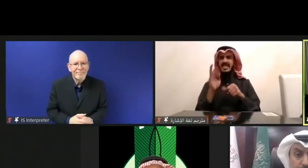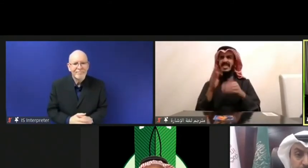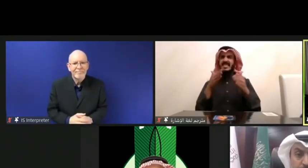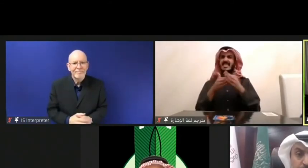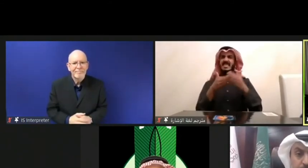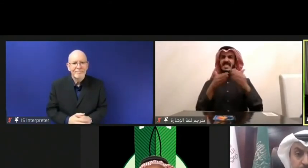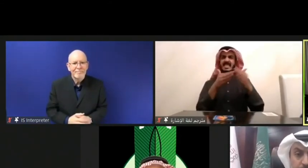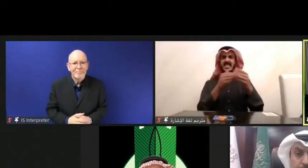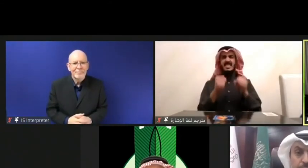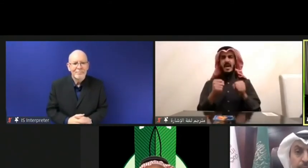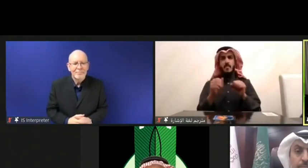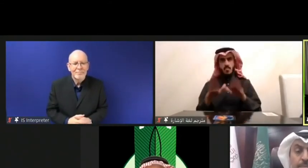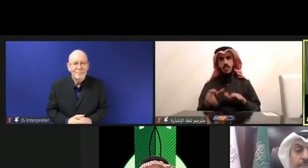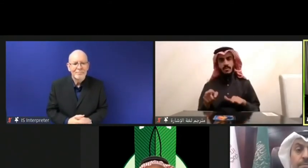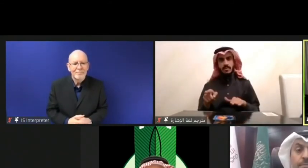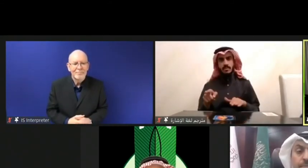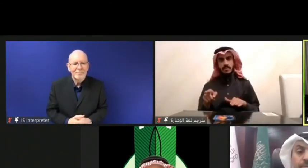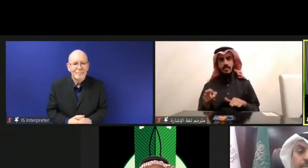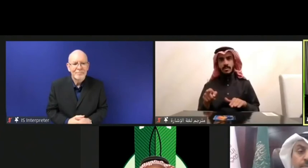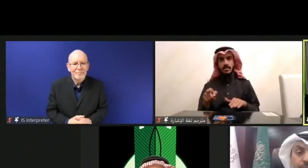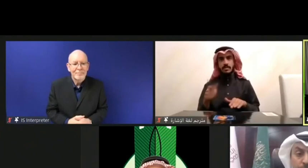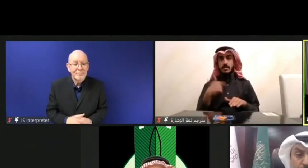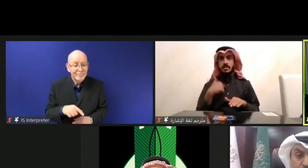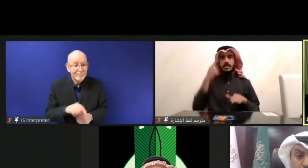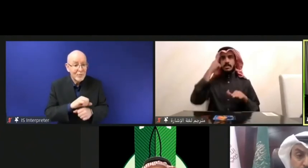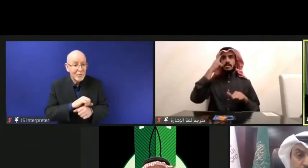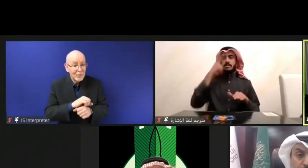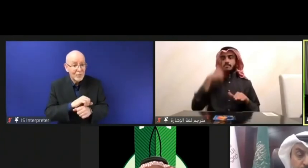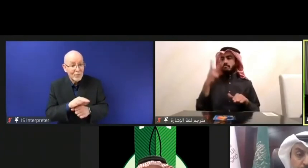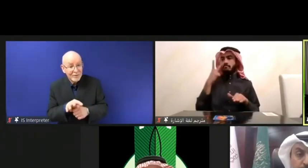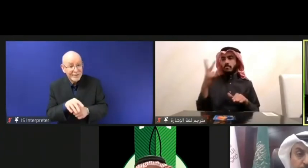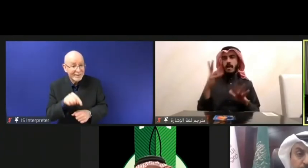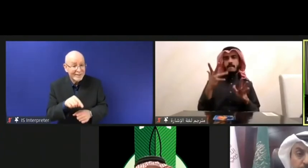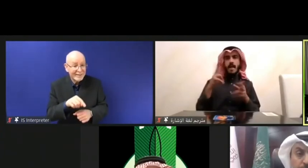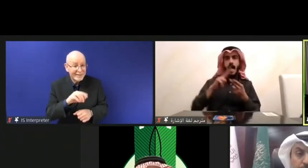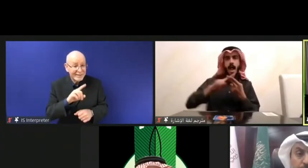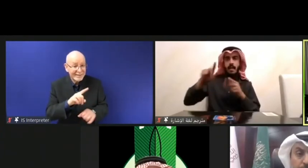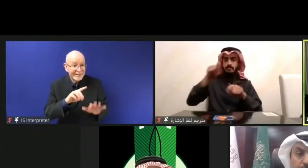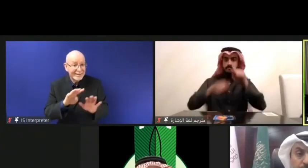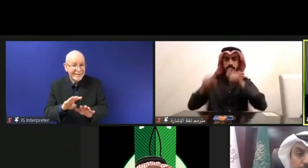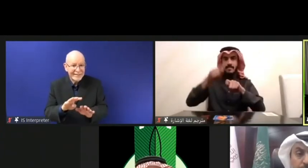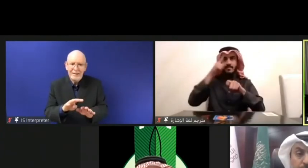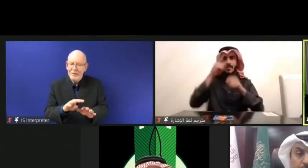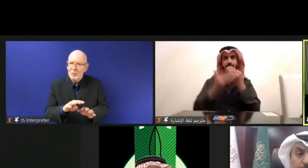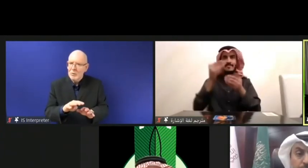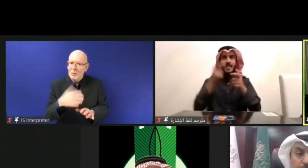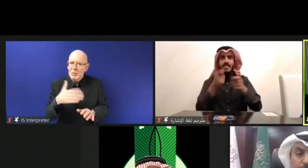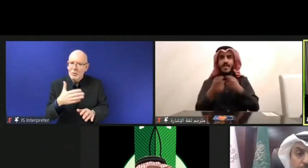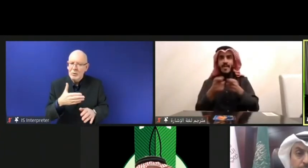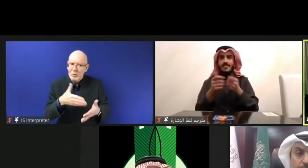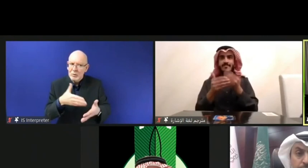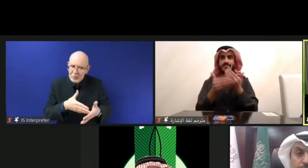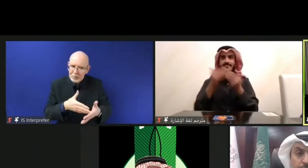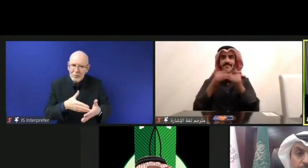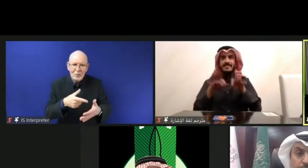that forced us to look at what can we do in terms of using technology to make sure